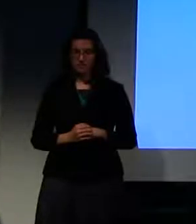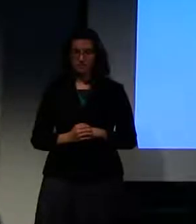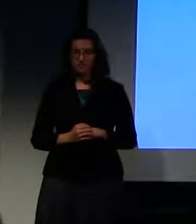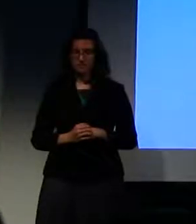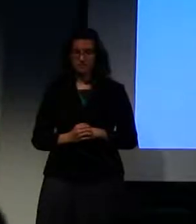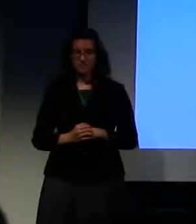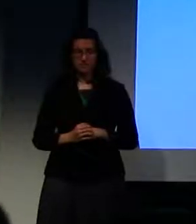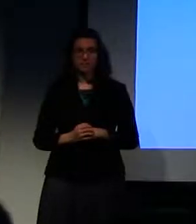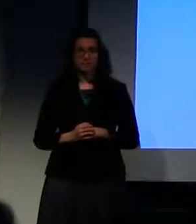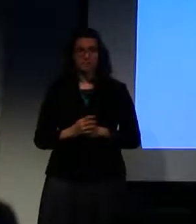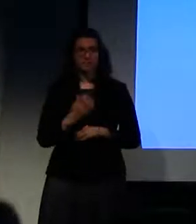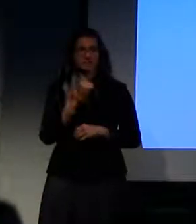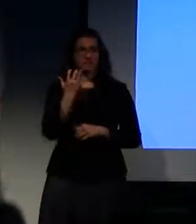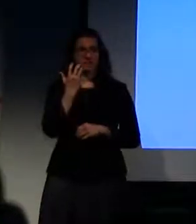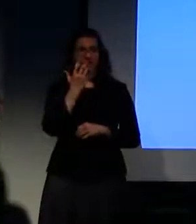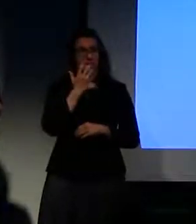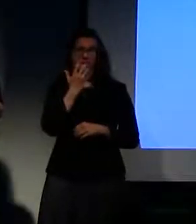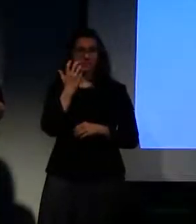The puzzle.